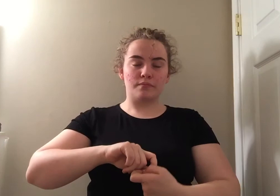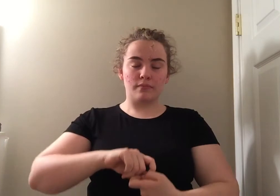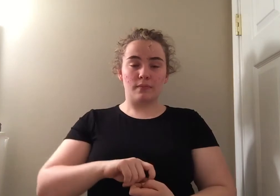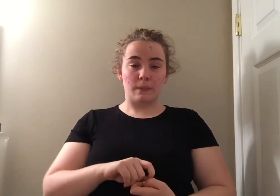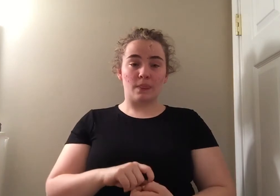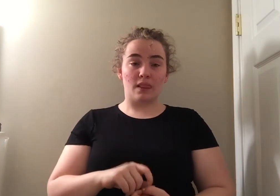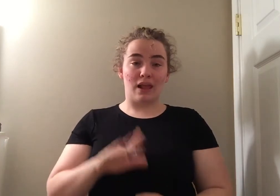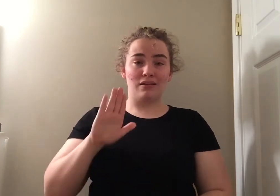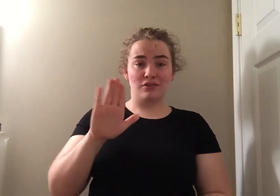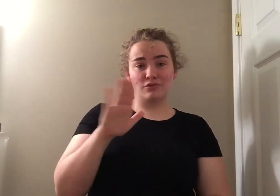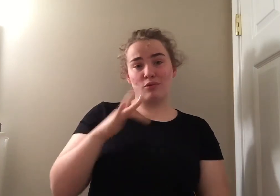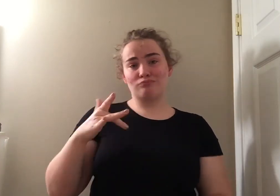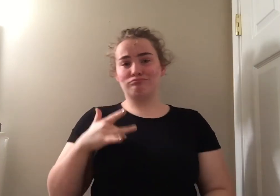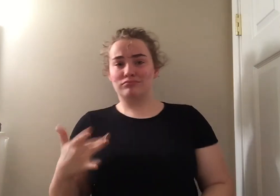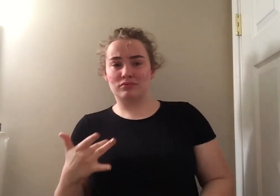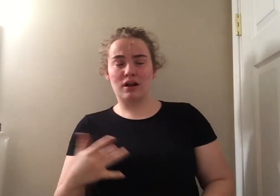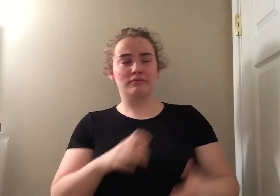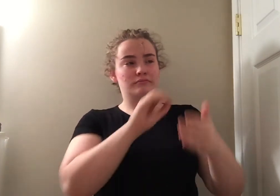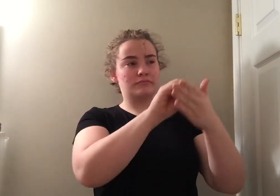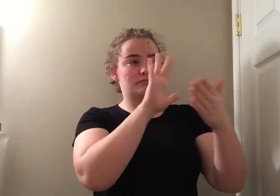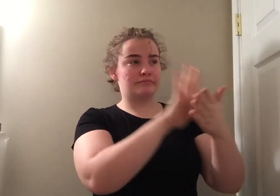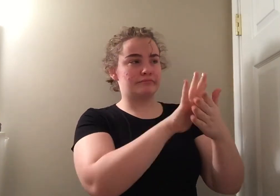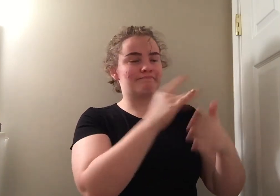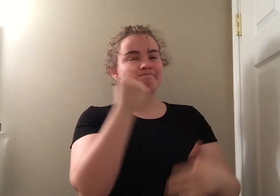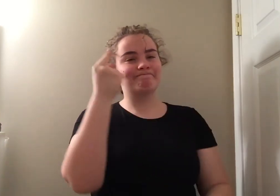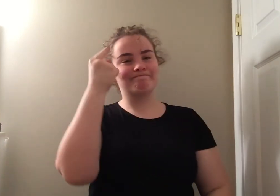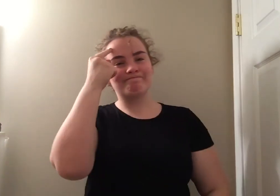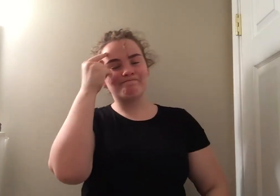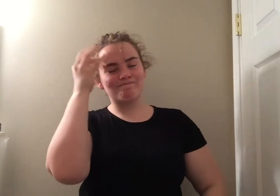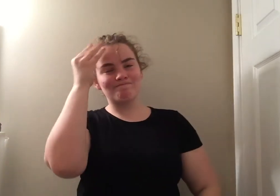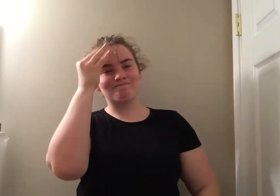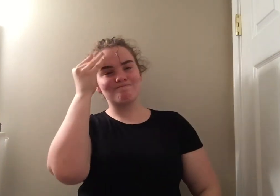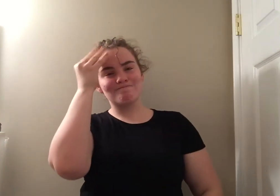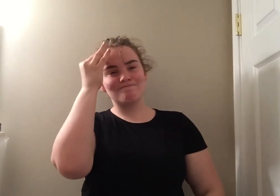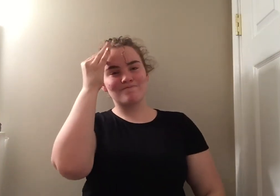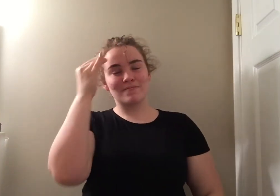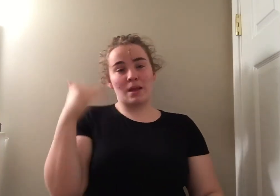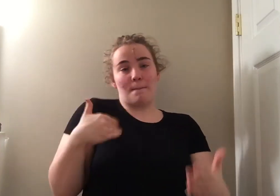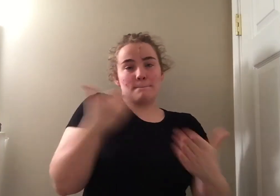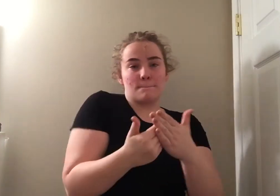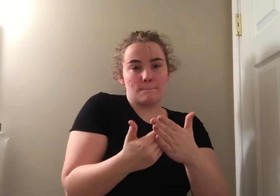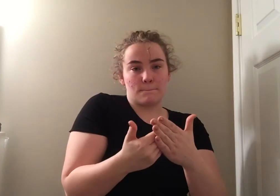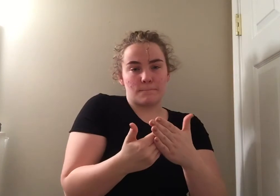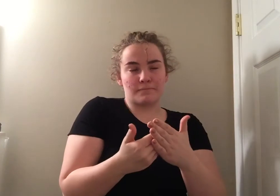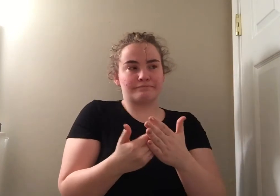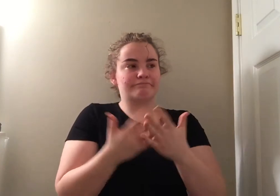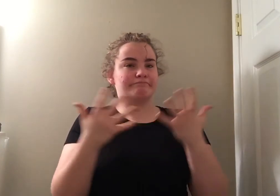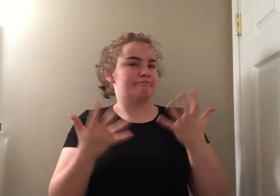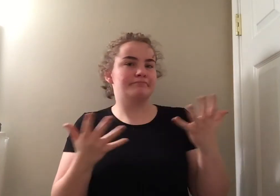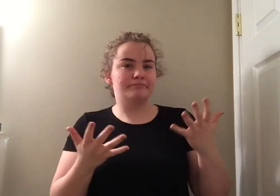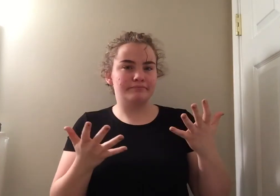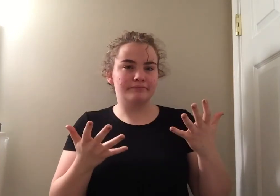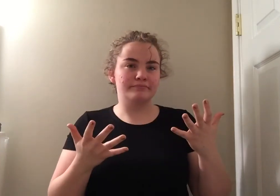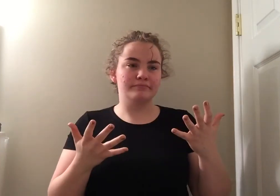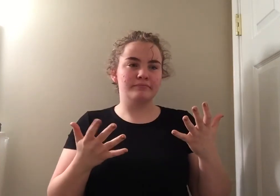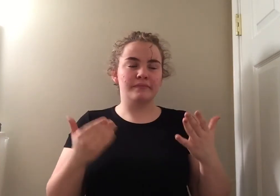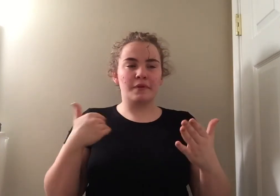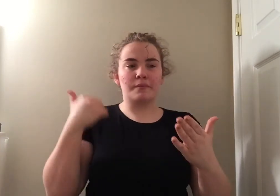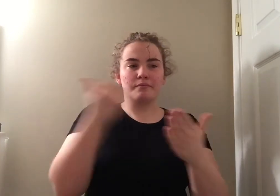use some evidence. Think back to some things that she did that explain why you know she's acting that way now. Back